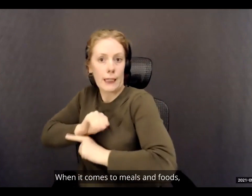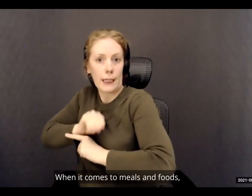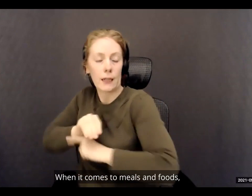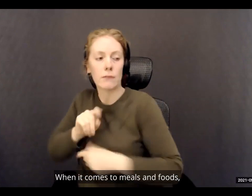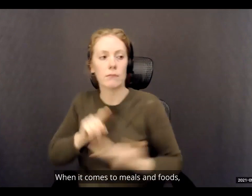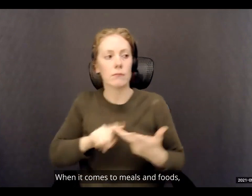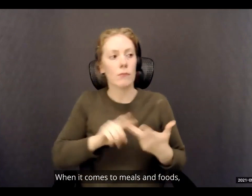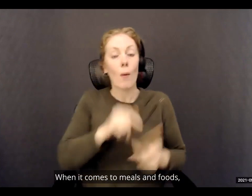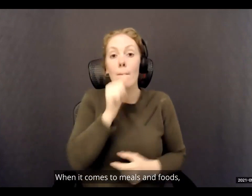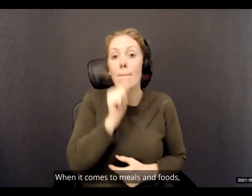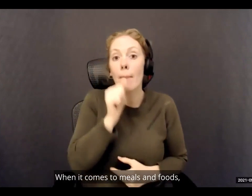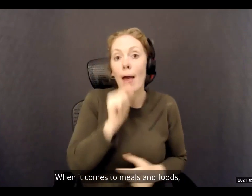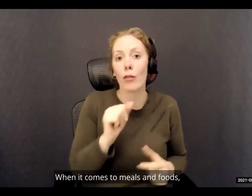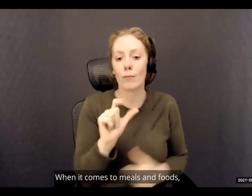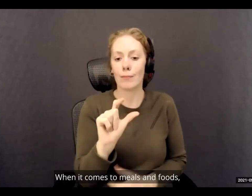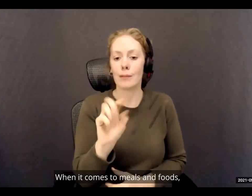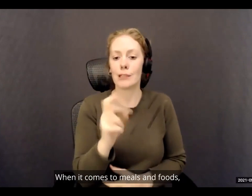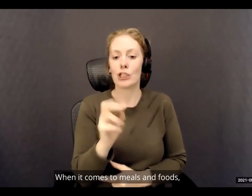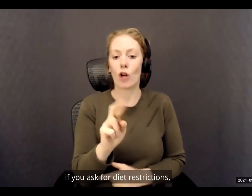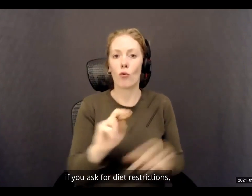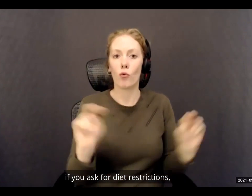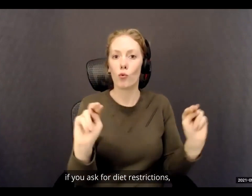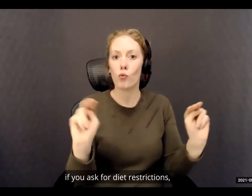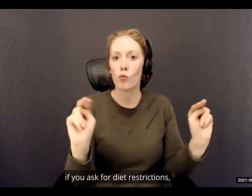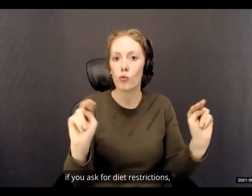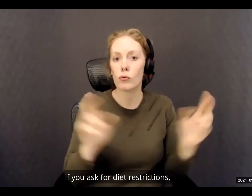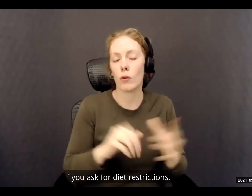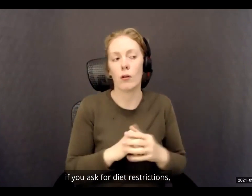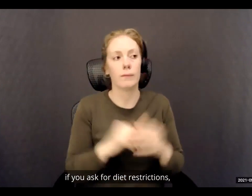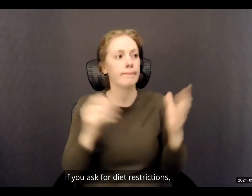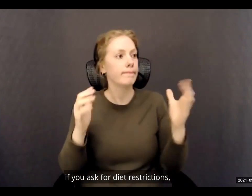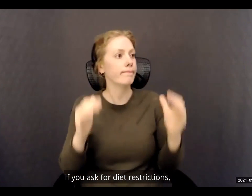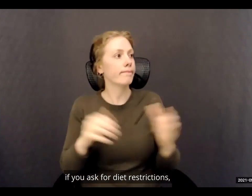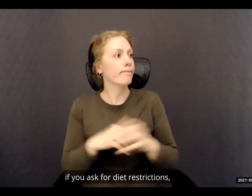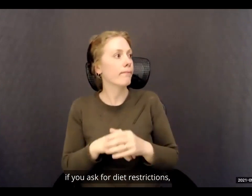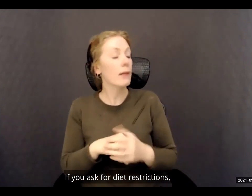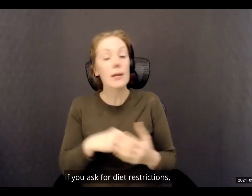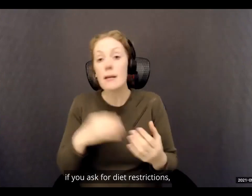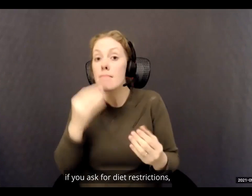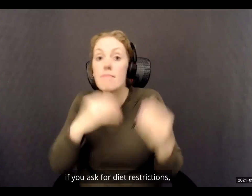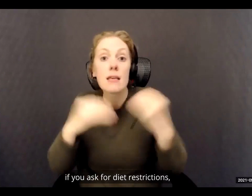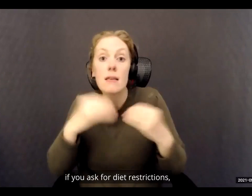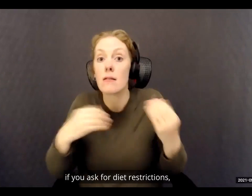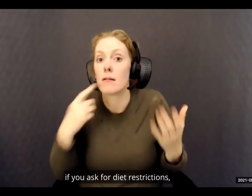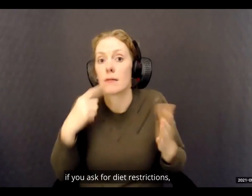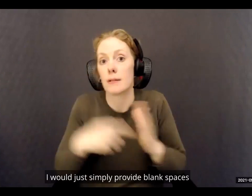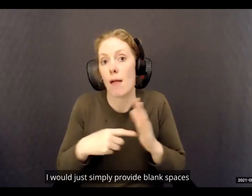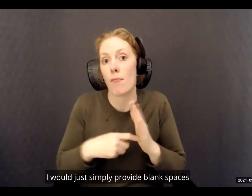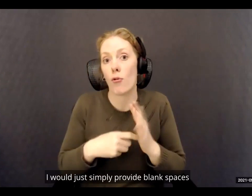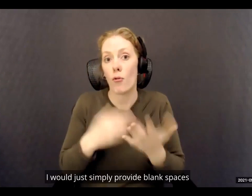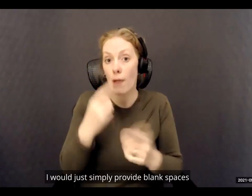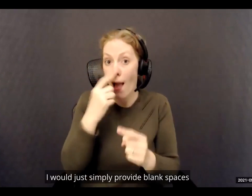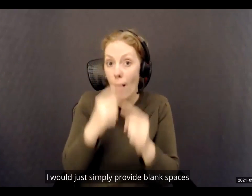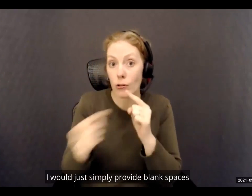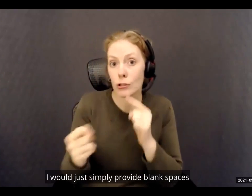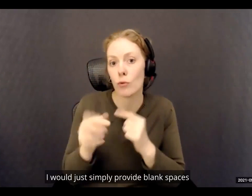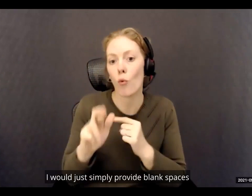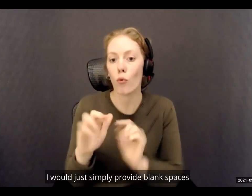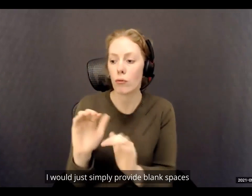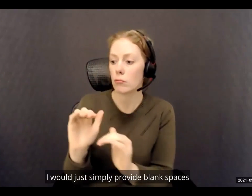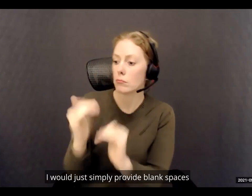to meals and foods, if you ask for diet restrictions, I would just